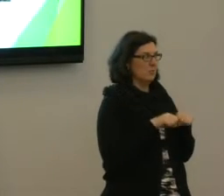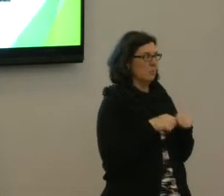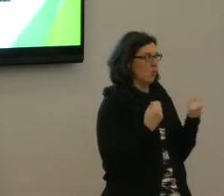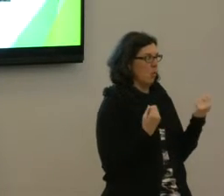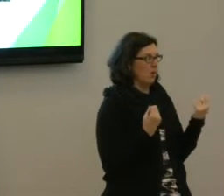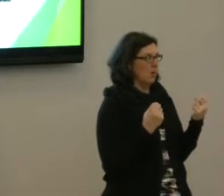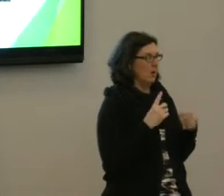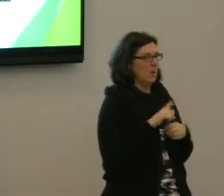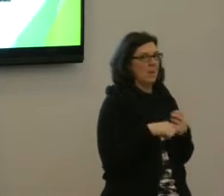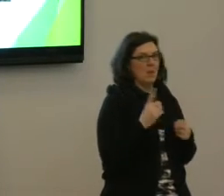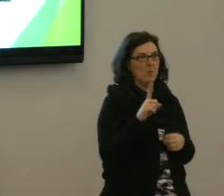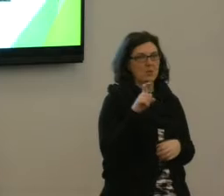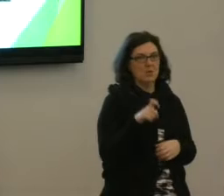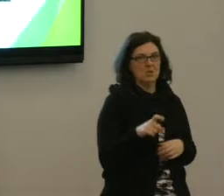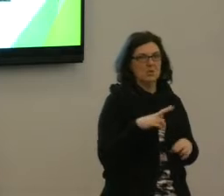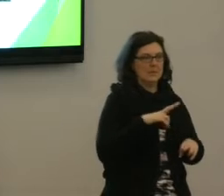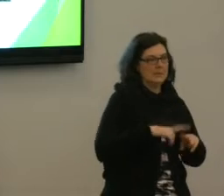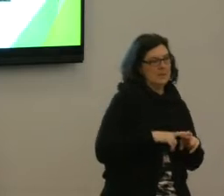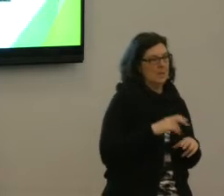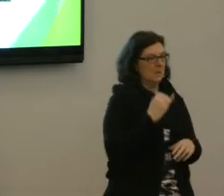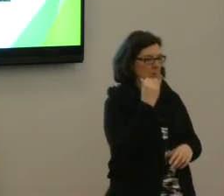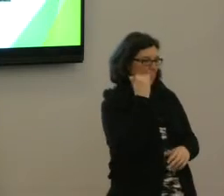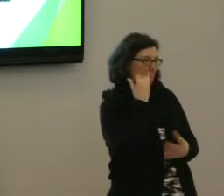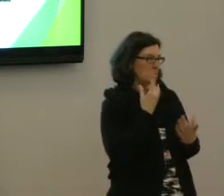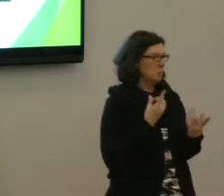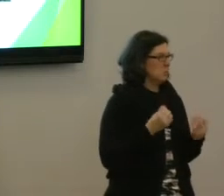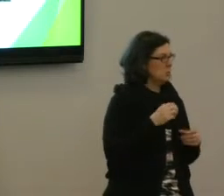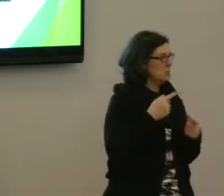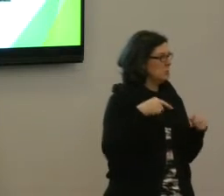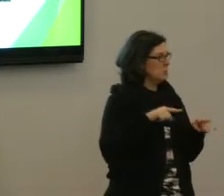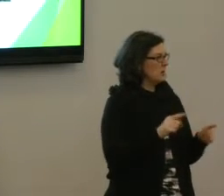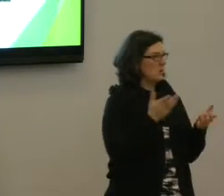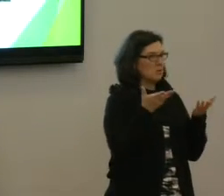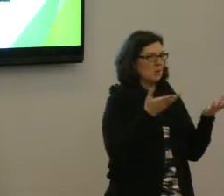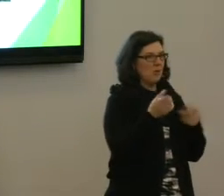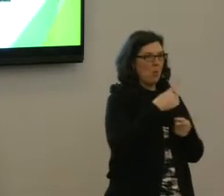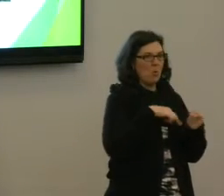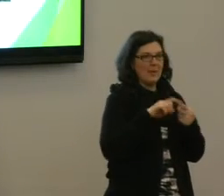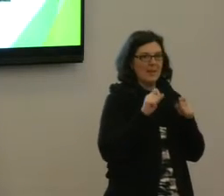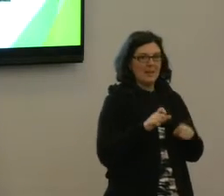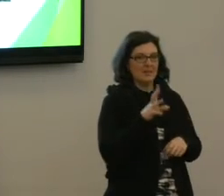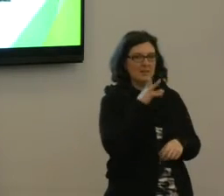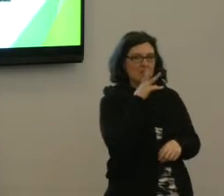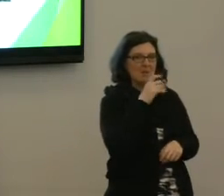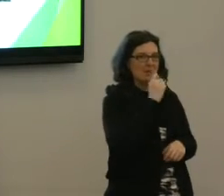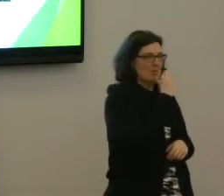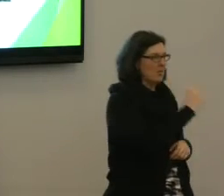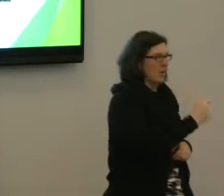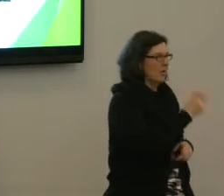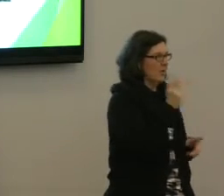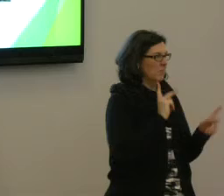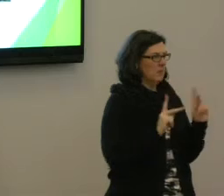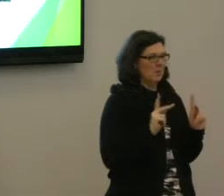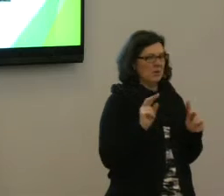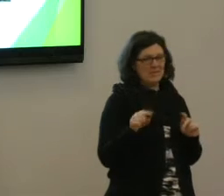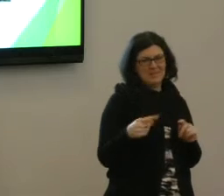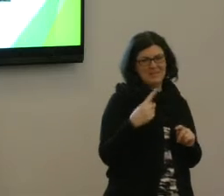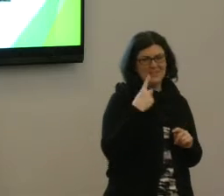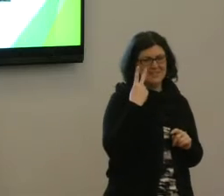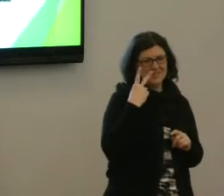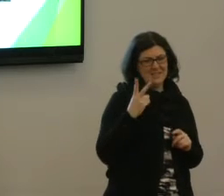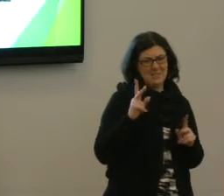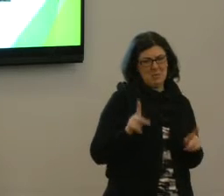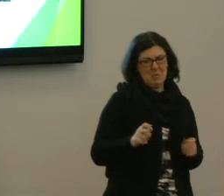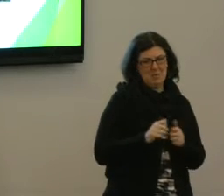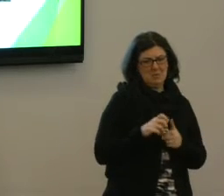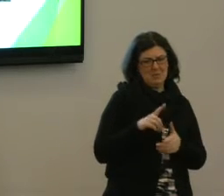about where they're supposed to sit or what they're supposed to do in the service or where they can speak and so on, and all of a sudden people are saying, oh, see, it's that person